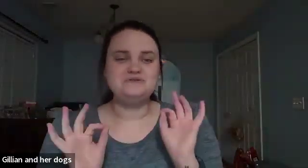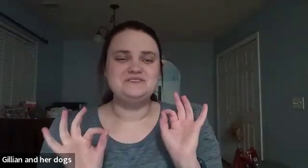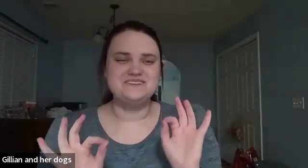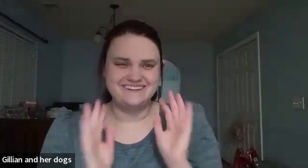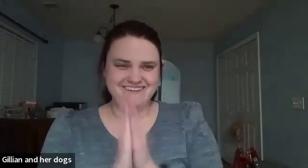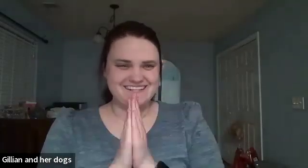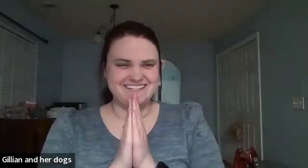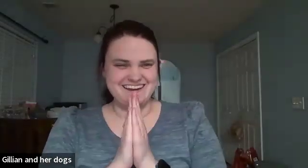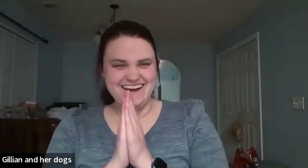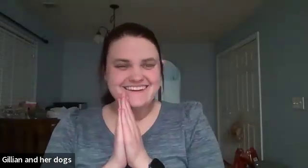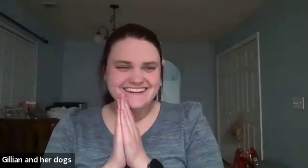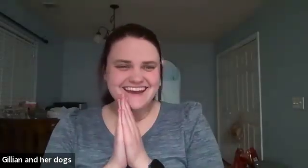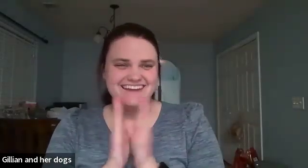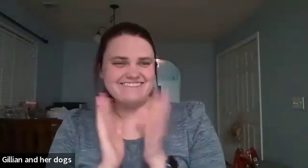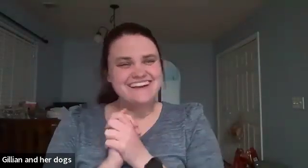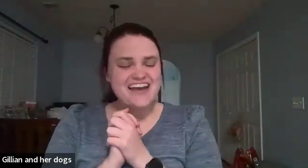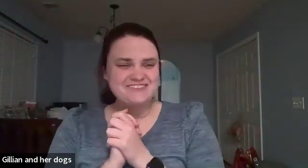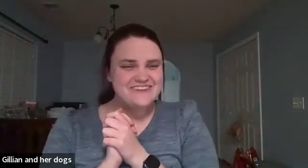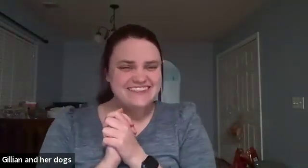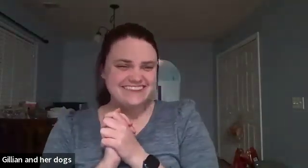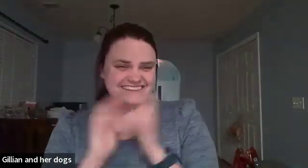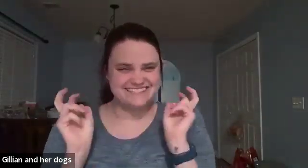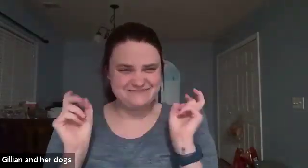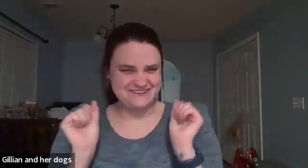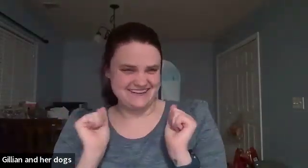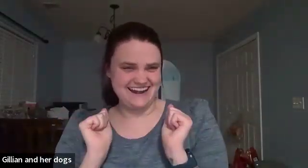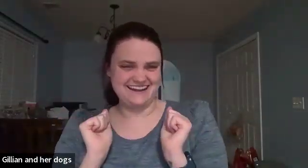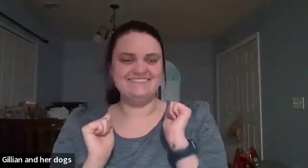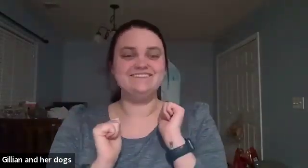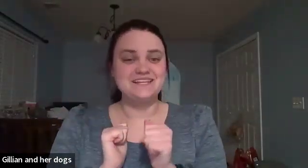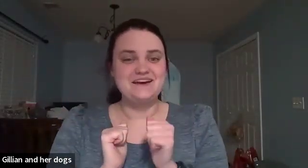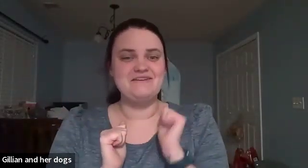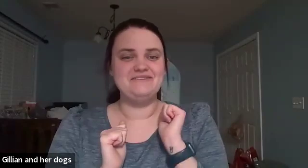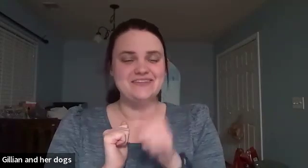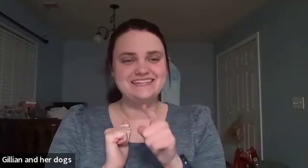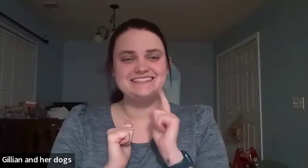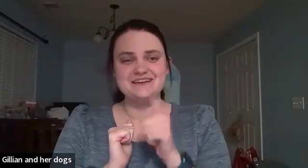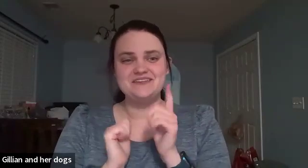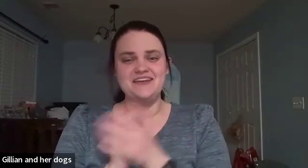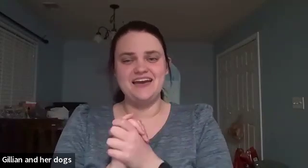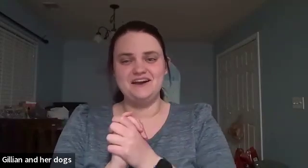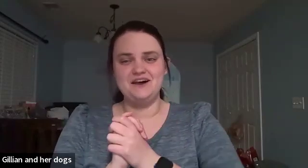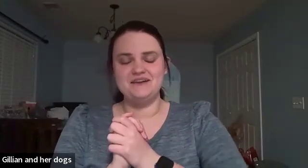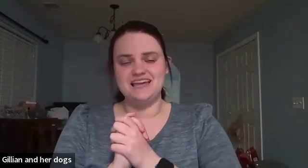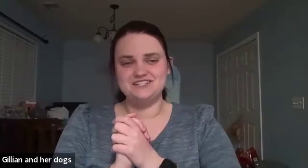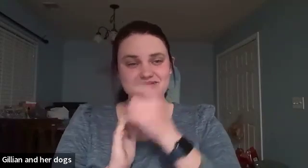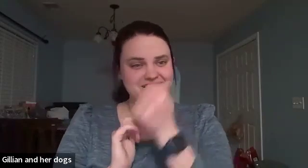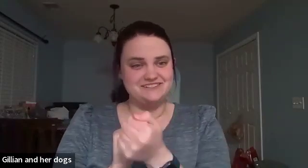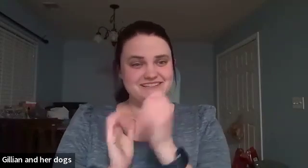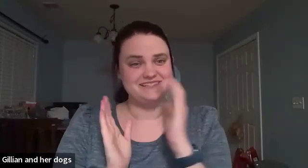Oh, good question. Okay, we're gonna have a fun little tidbit right now. So this is something that is actually a really interesting